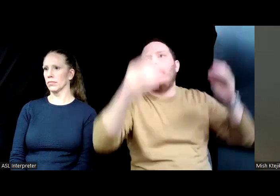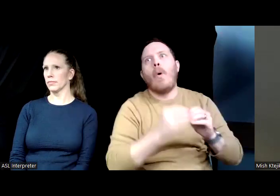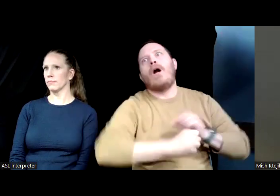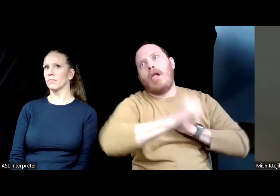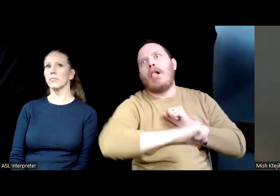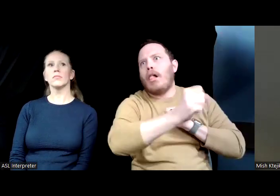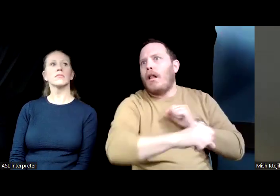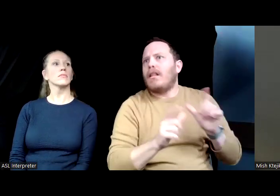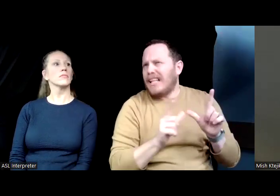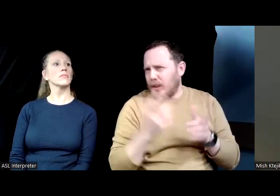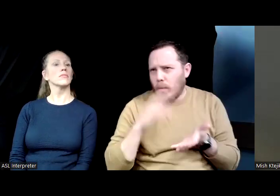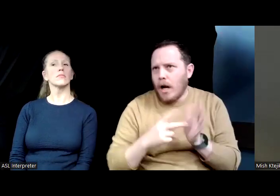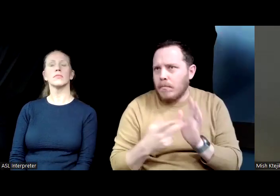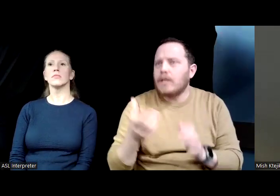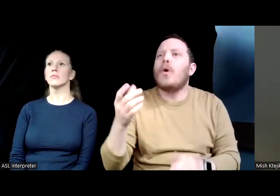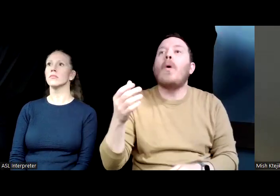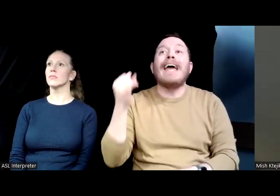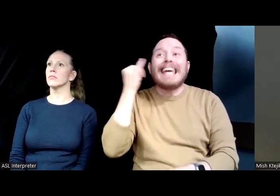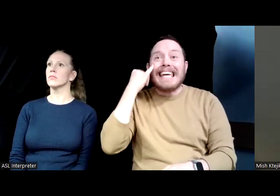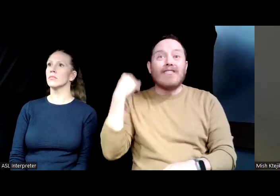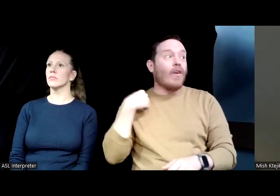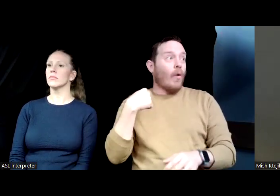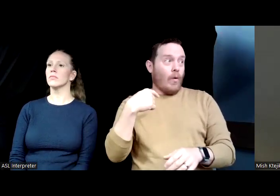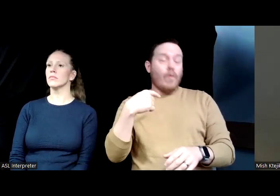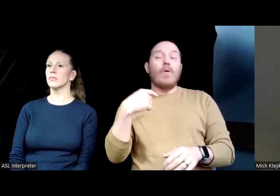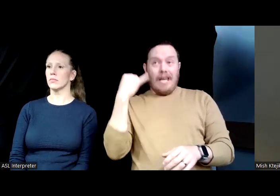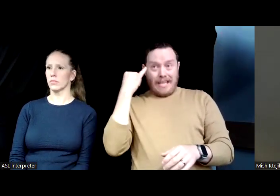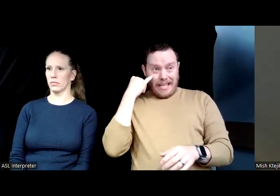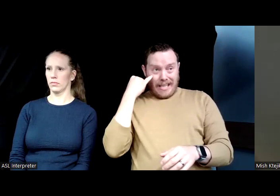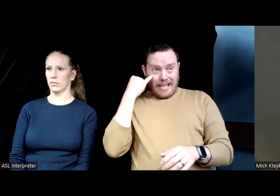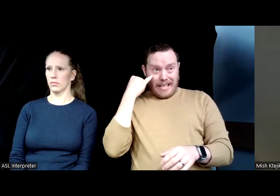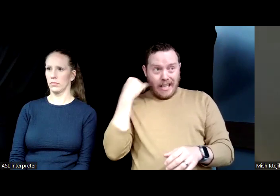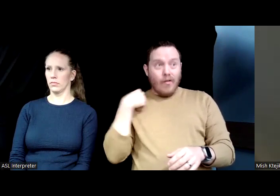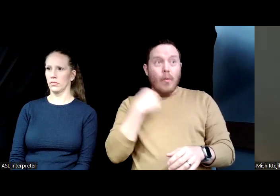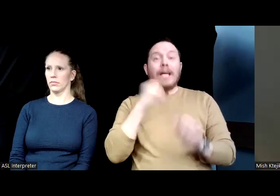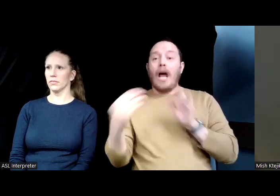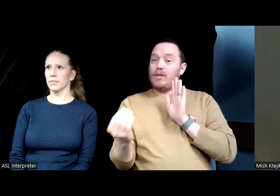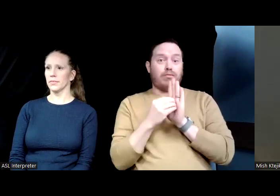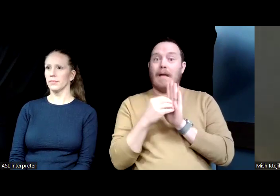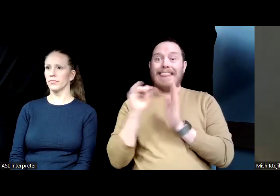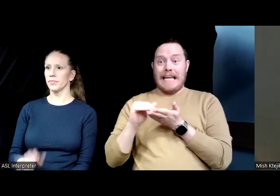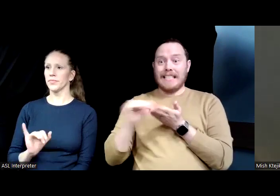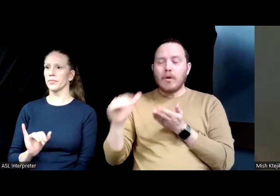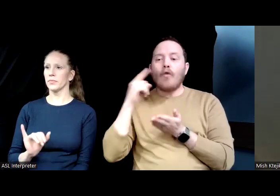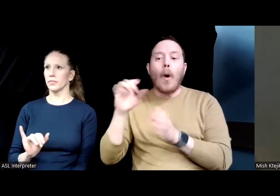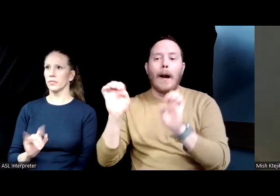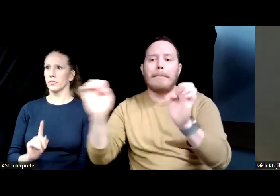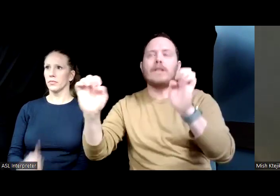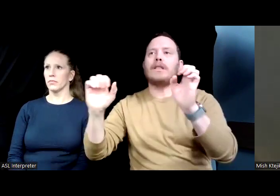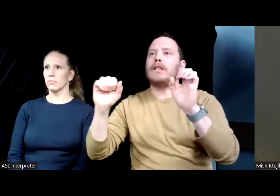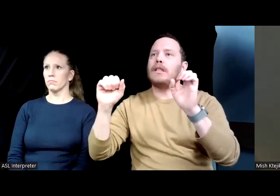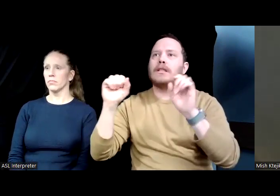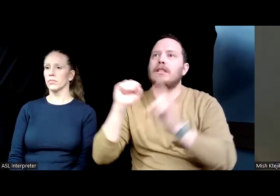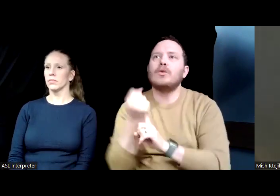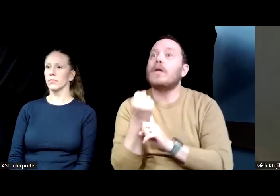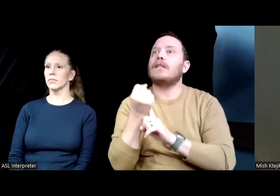of coming up with all these other things for the licensures, if we could just put it in writing